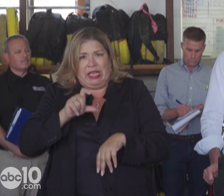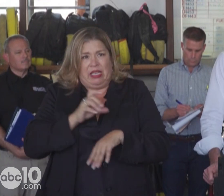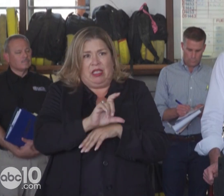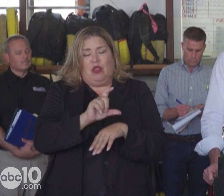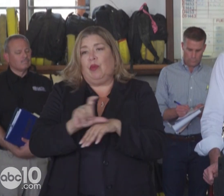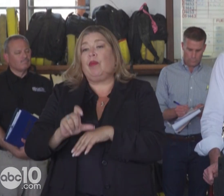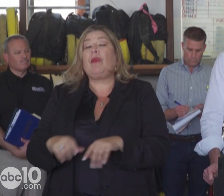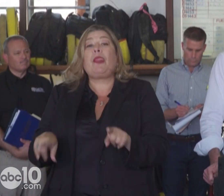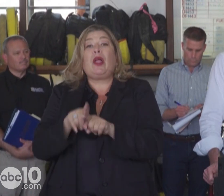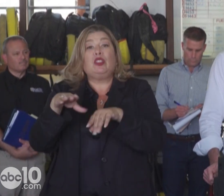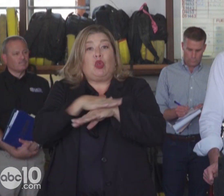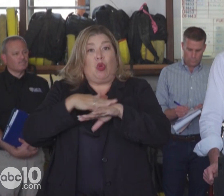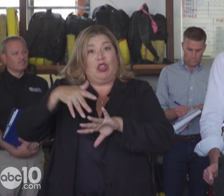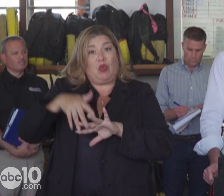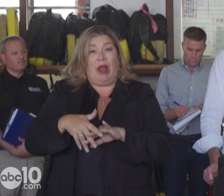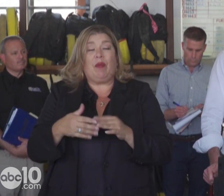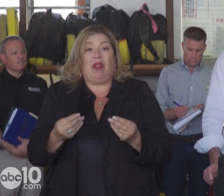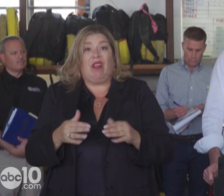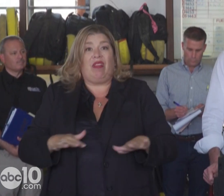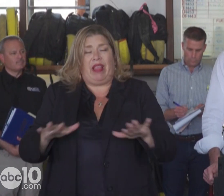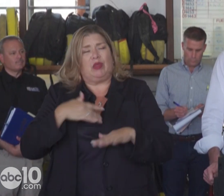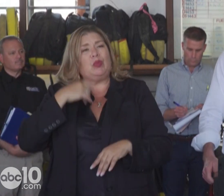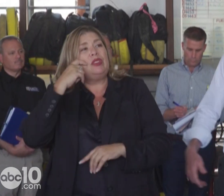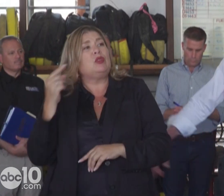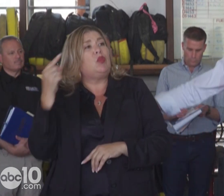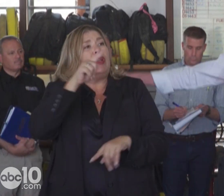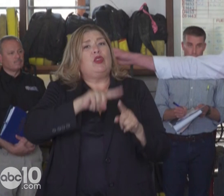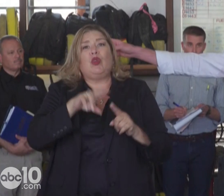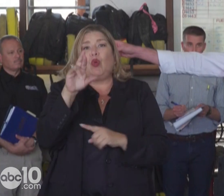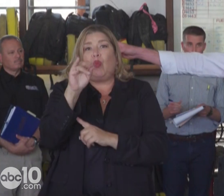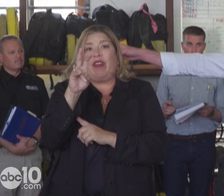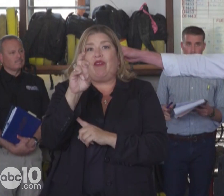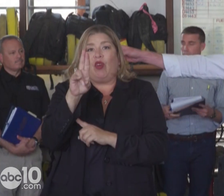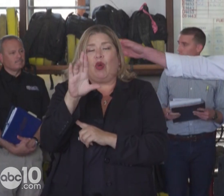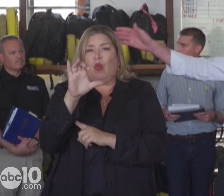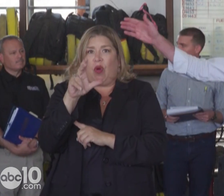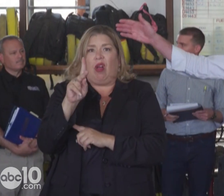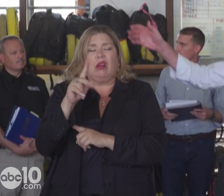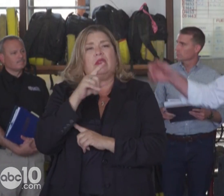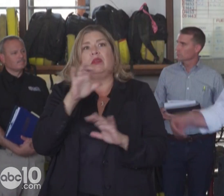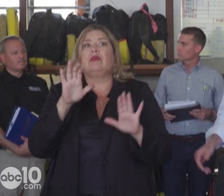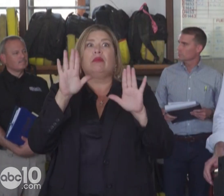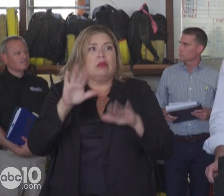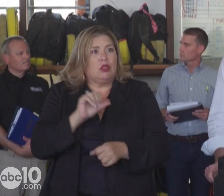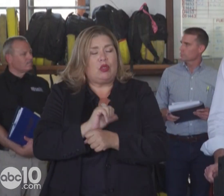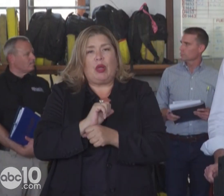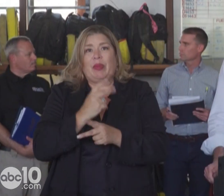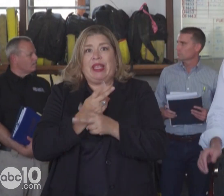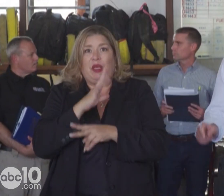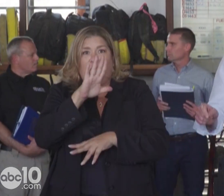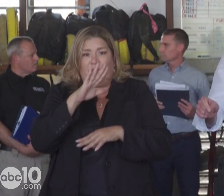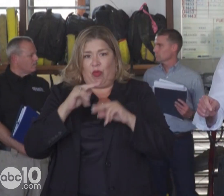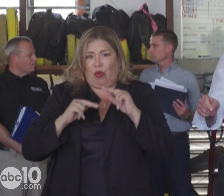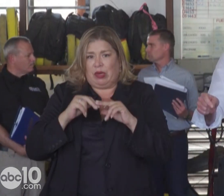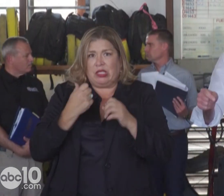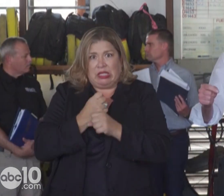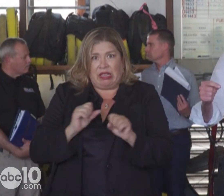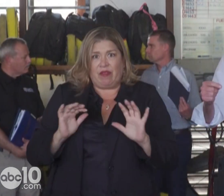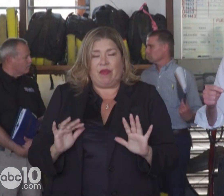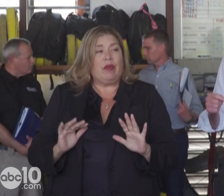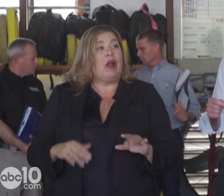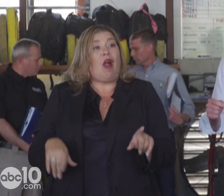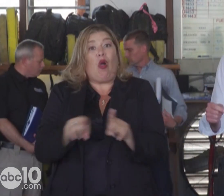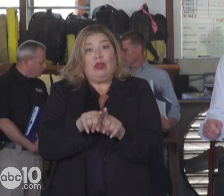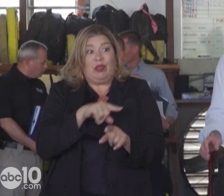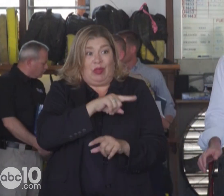tribal lands. We were just up at River Rock, which, by the way, did a heroic job keeping their structures safe, and by the way,